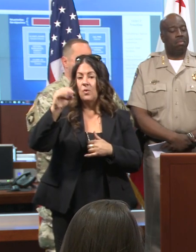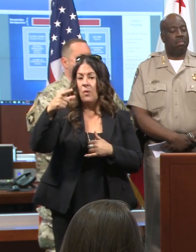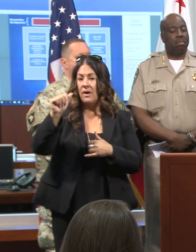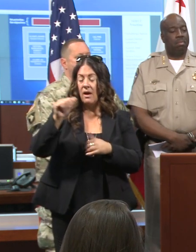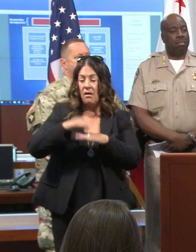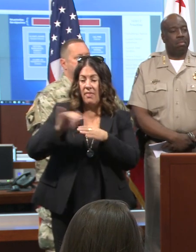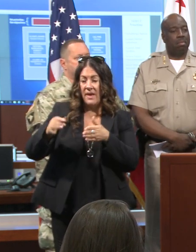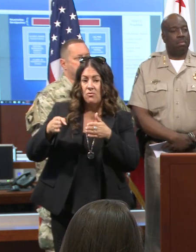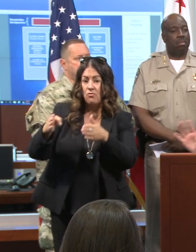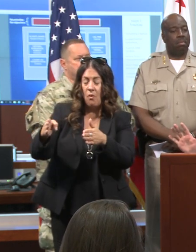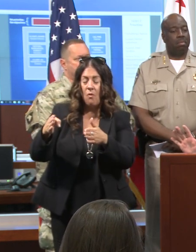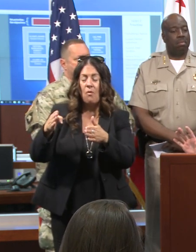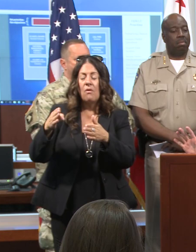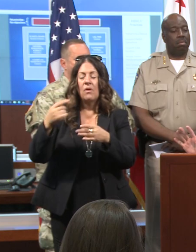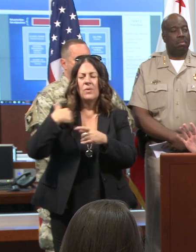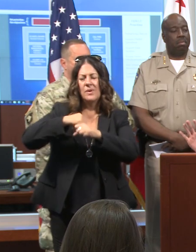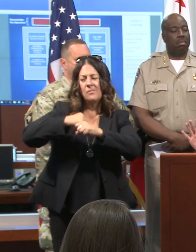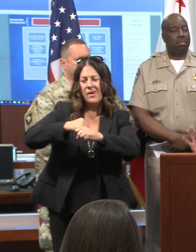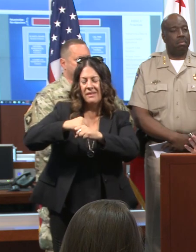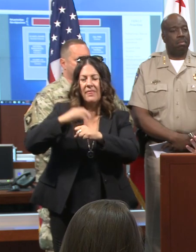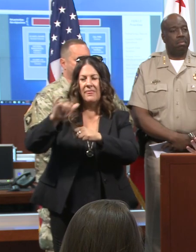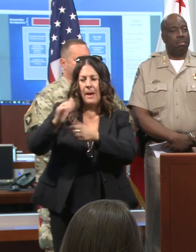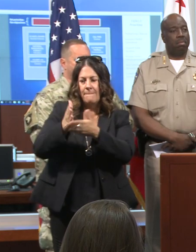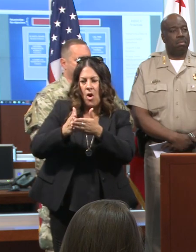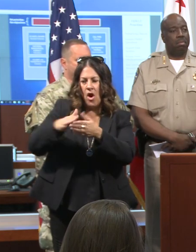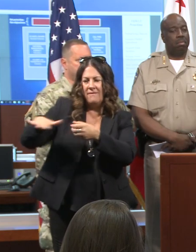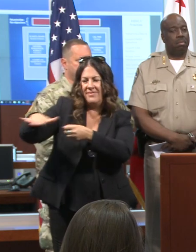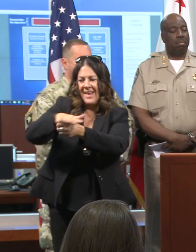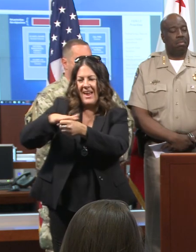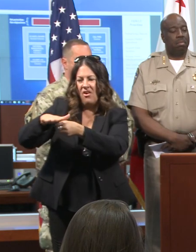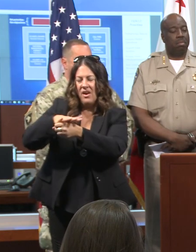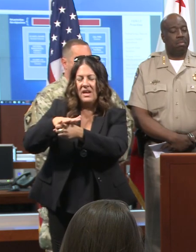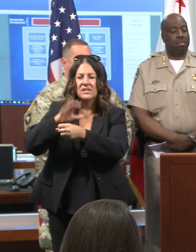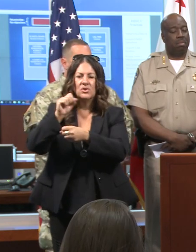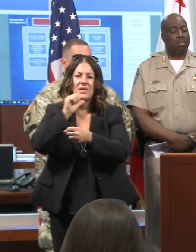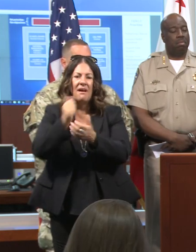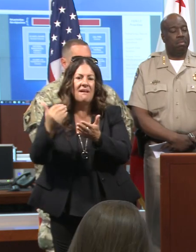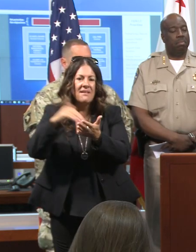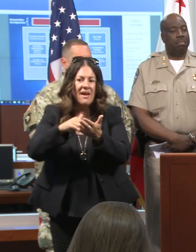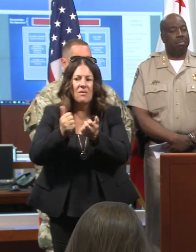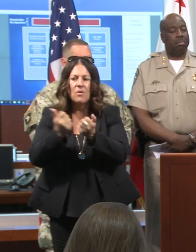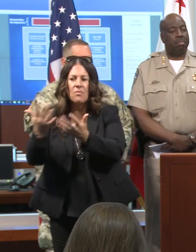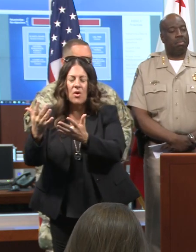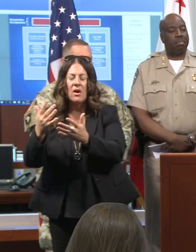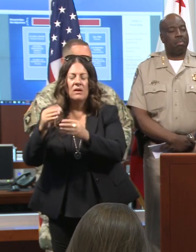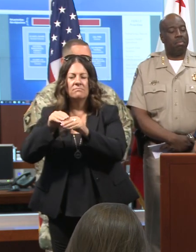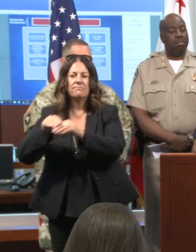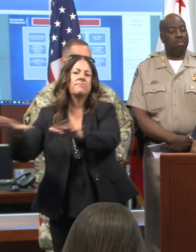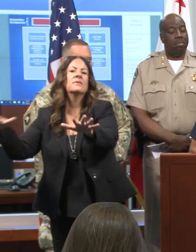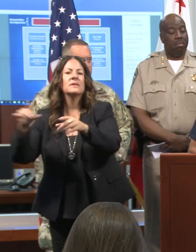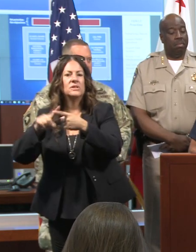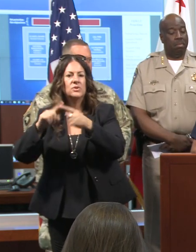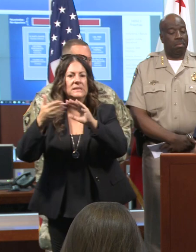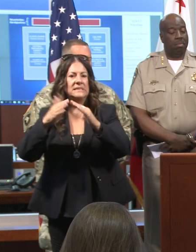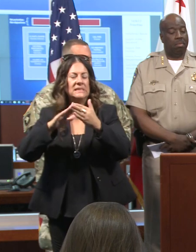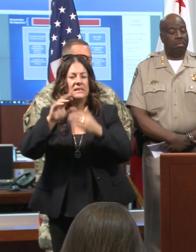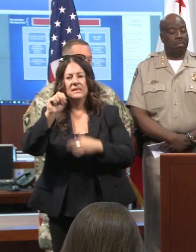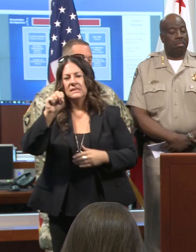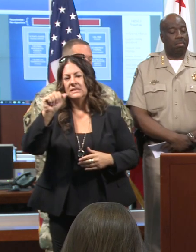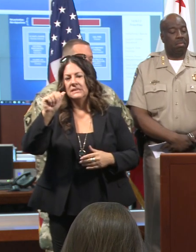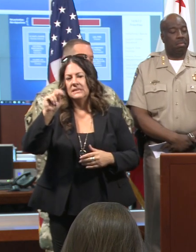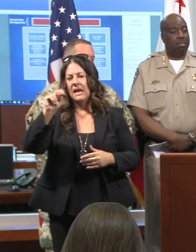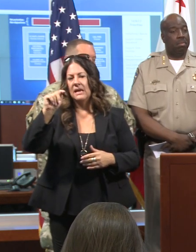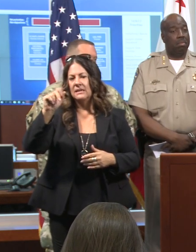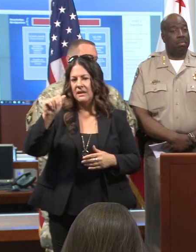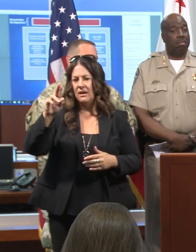again, to protect that flank of the fire and protect any reburn into the community of Santa Rosa. All